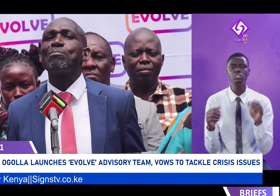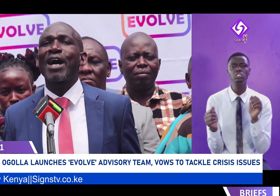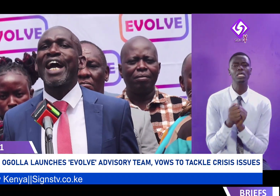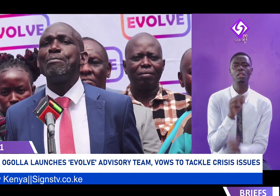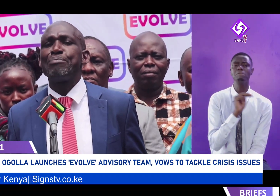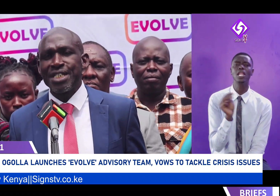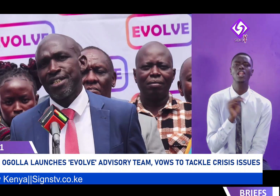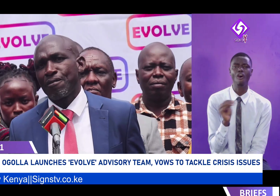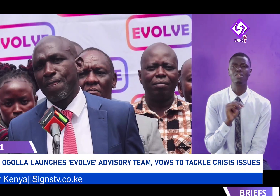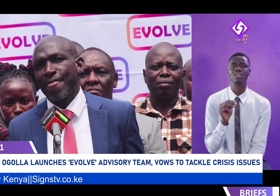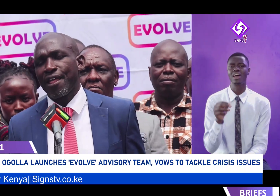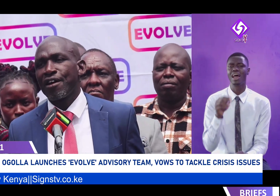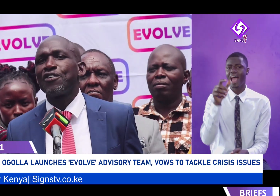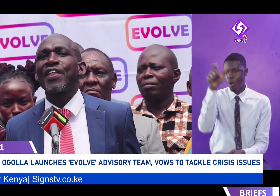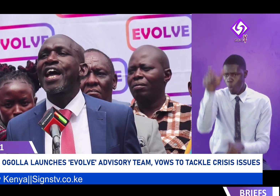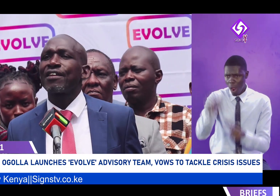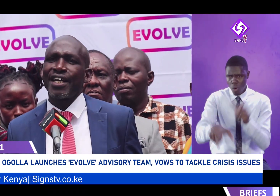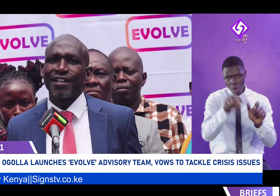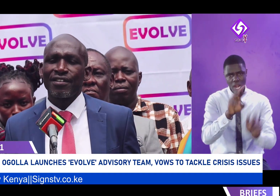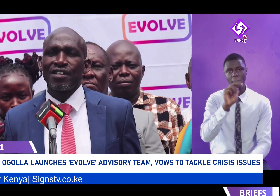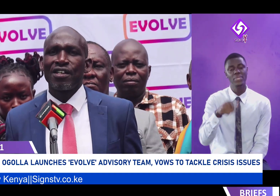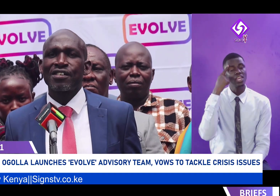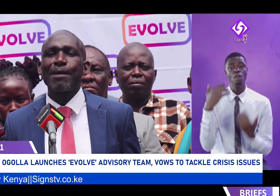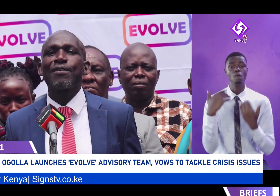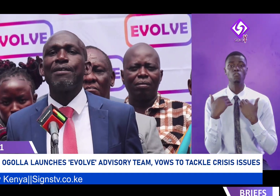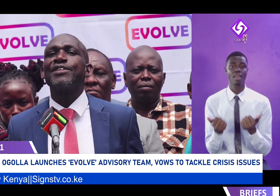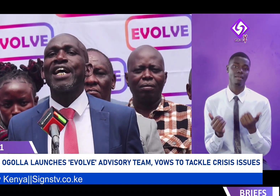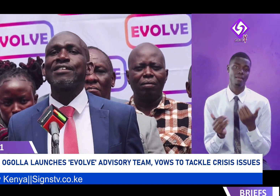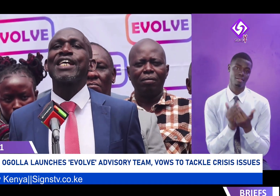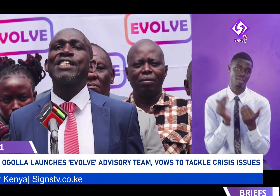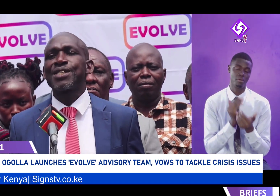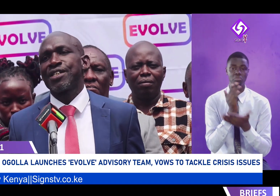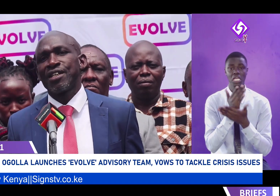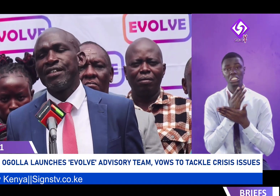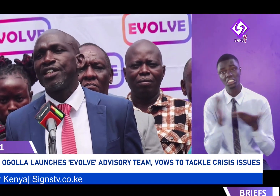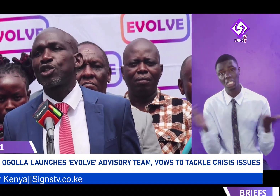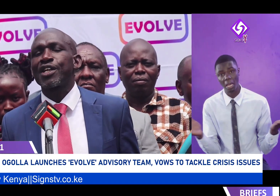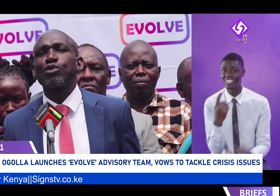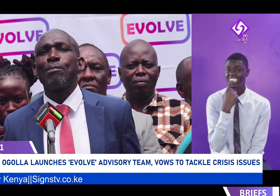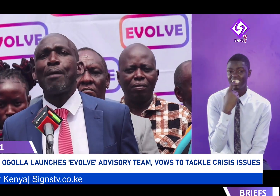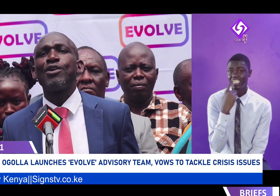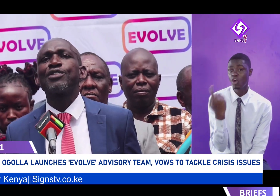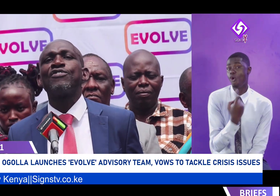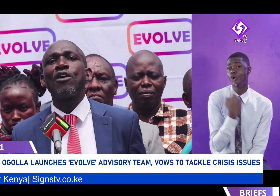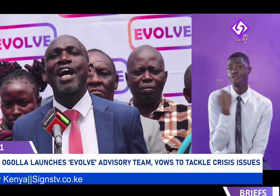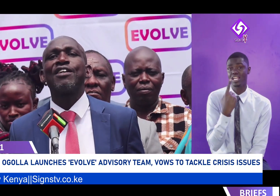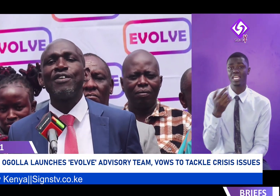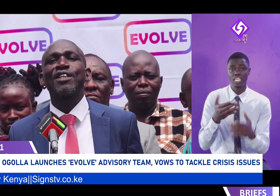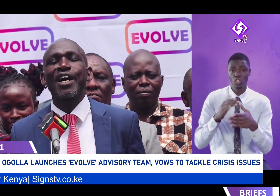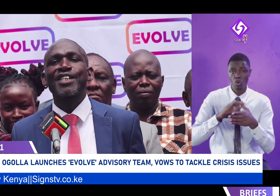per MP for their healthcare. Some of them, just their teeth is insured to an amount of 450,000